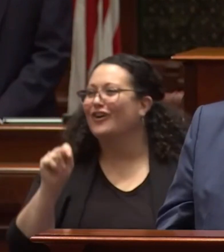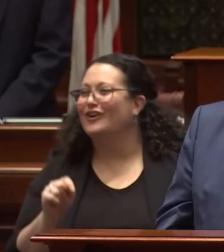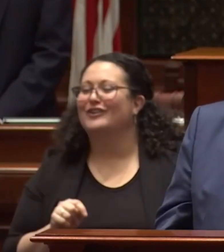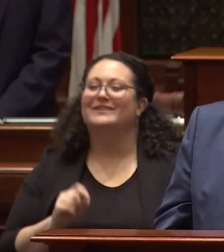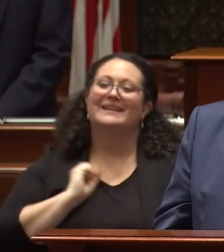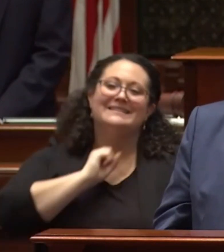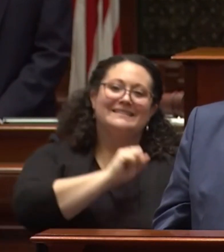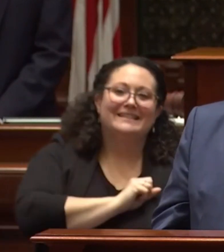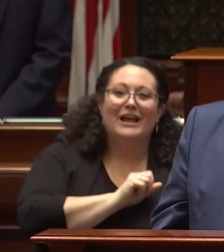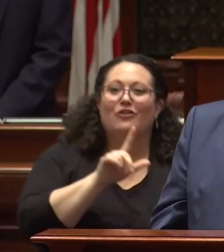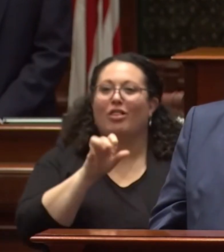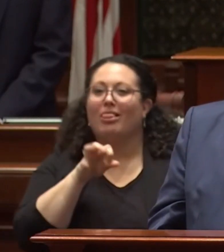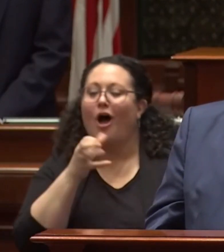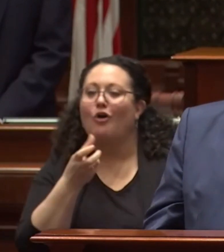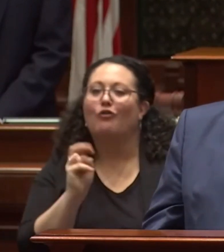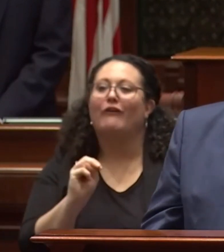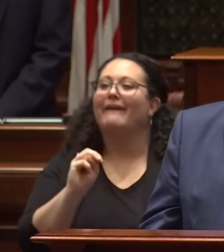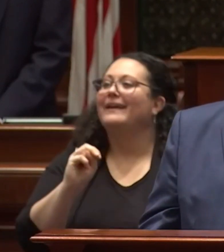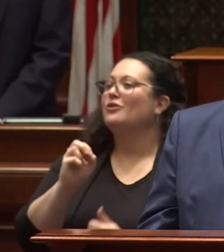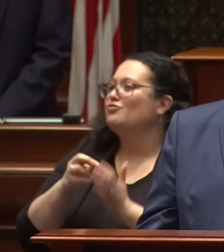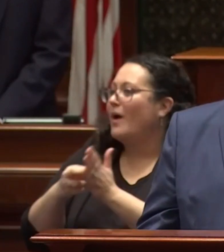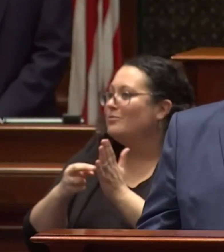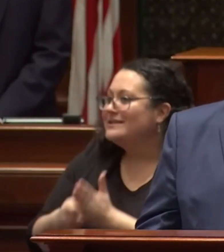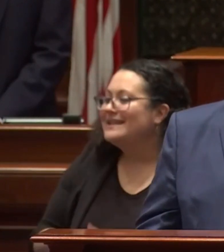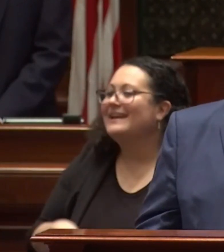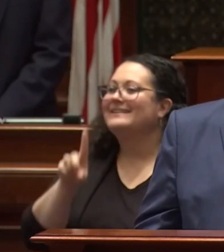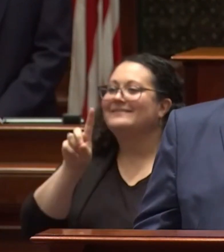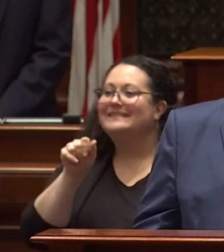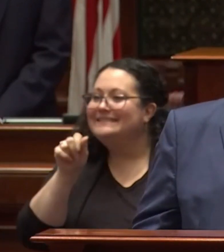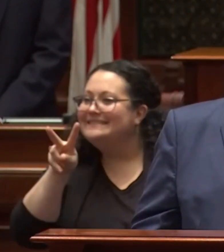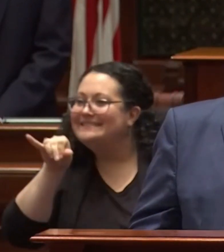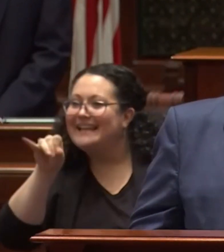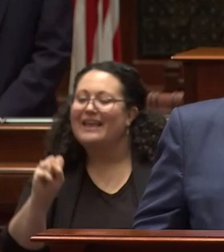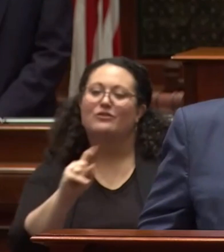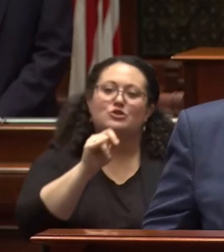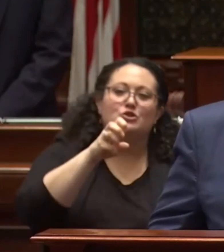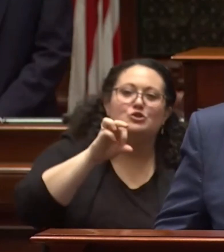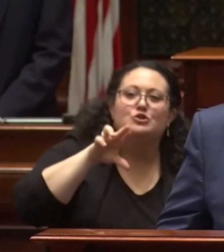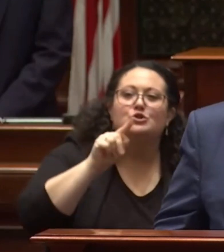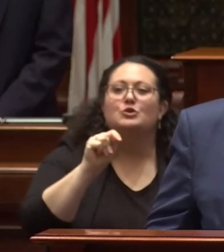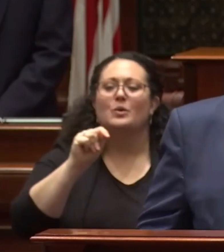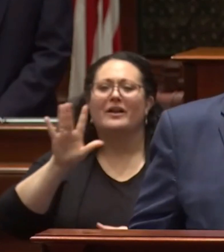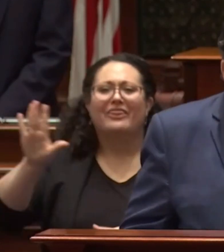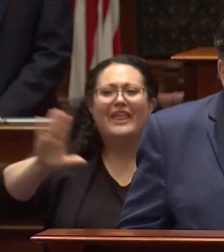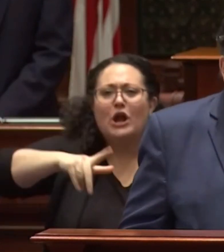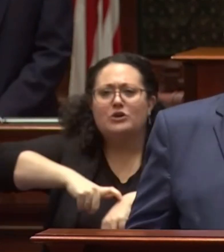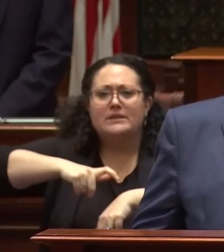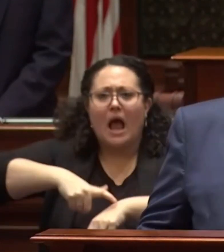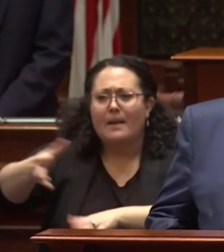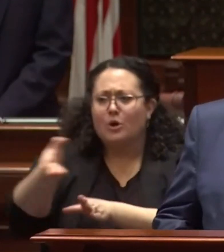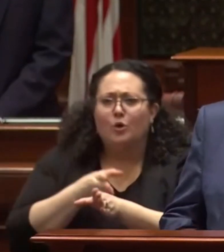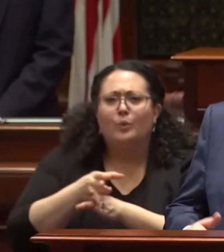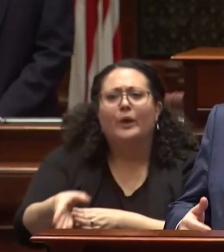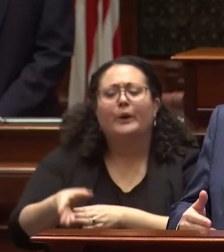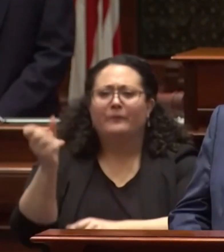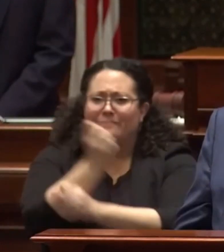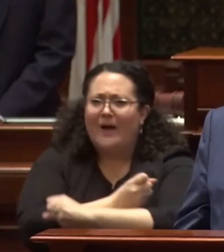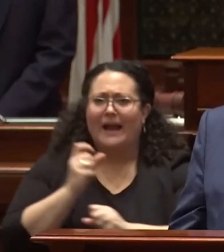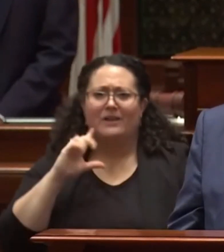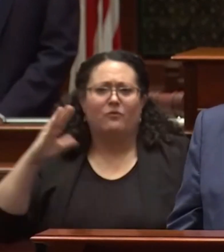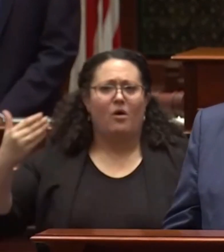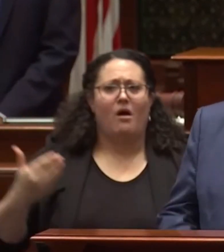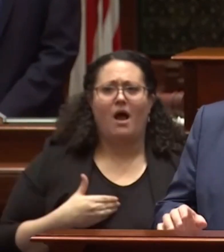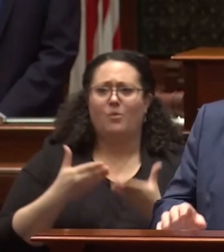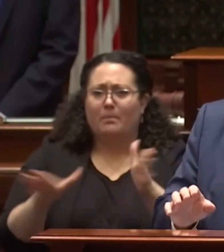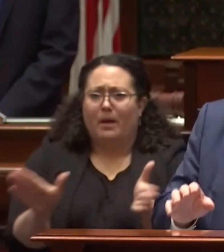Senator Logren-Capel, along with Representatives Davis and Stewart, who have spent their entire careers fighting for our